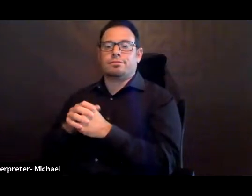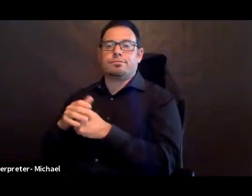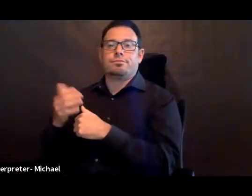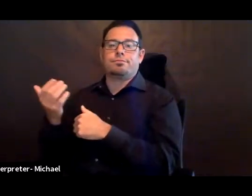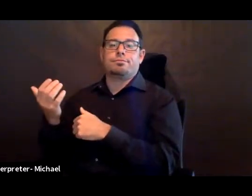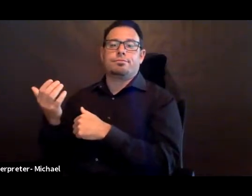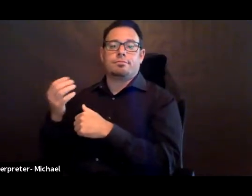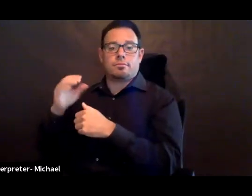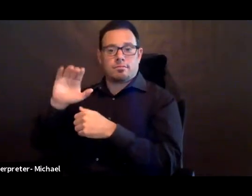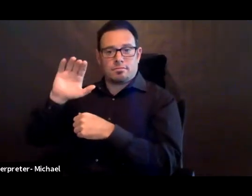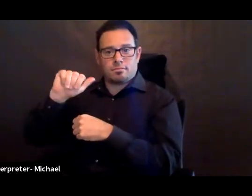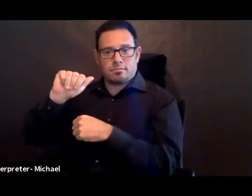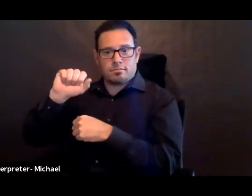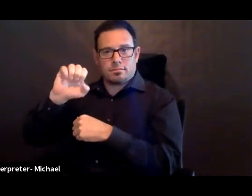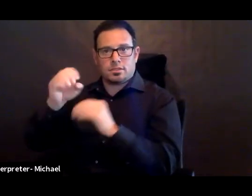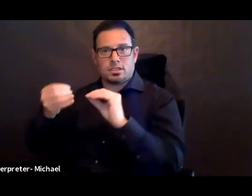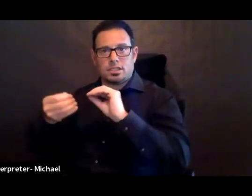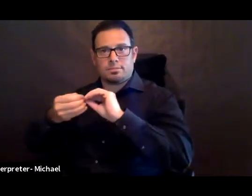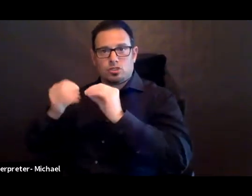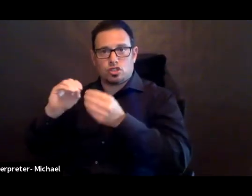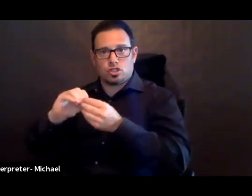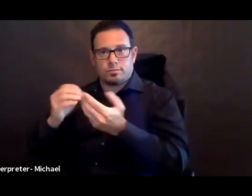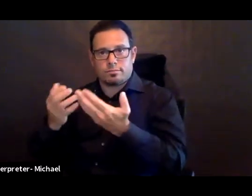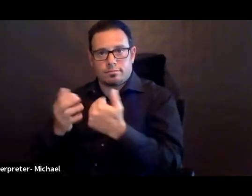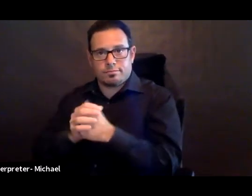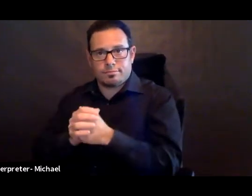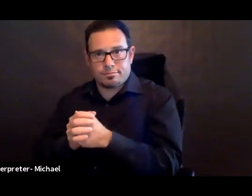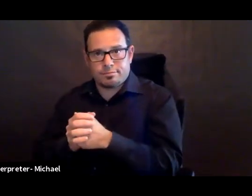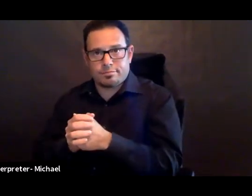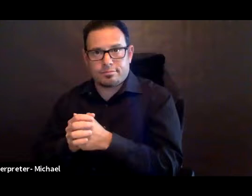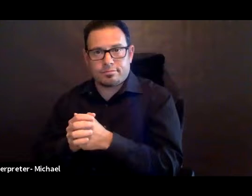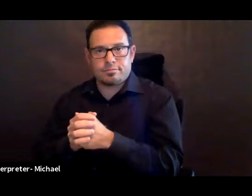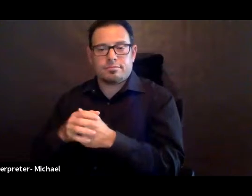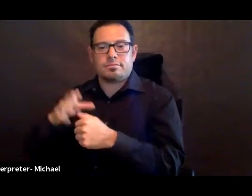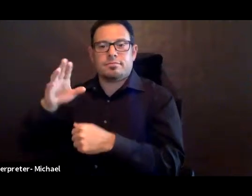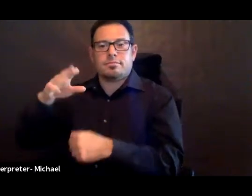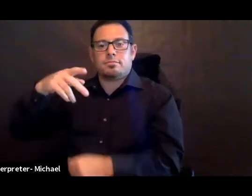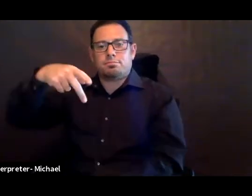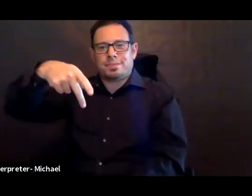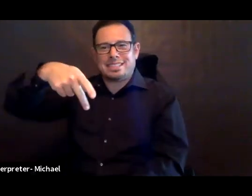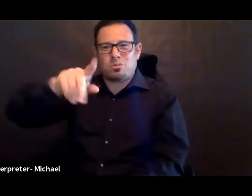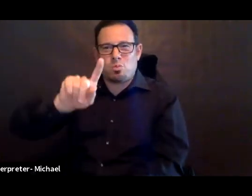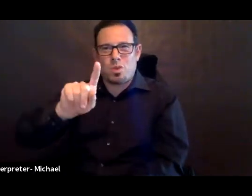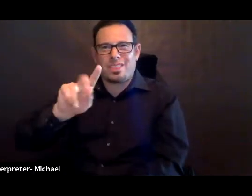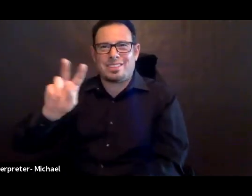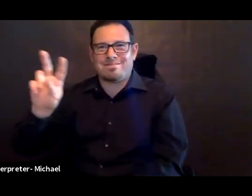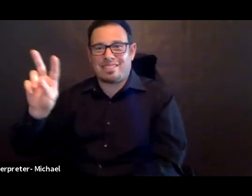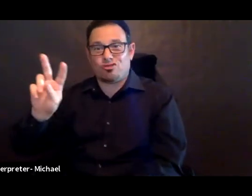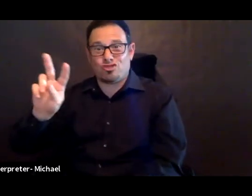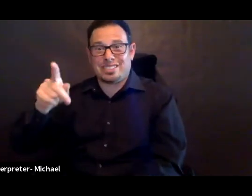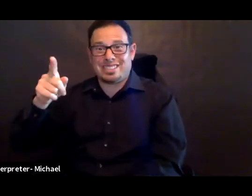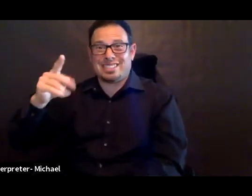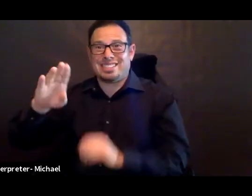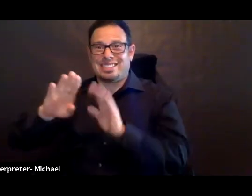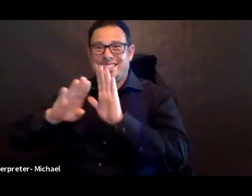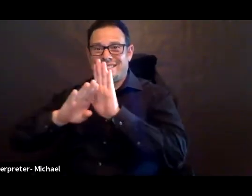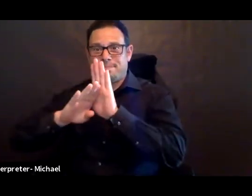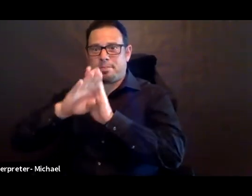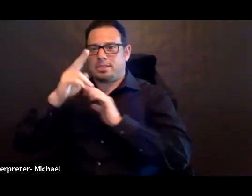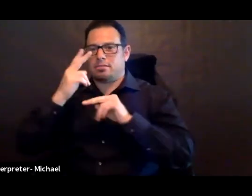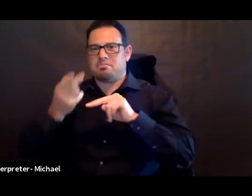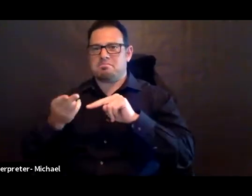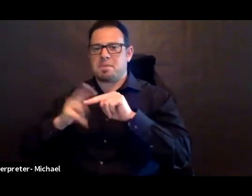or the P1 were really starting to take off, we were seeing much higher case numbers. So for instance, if we just